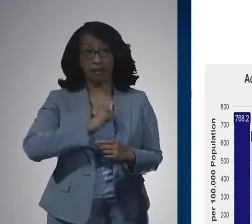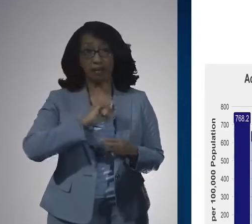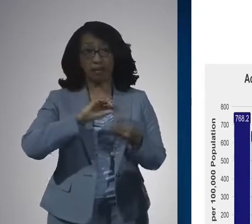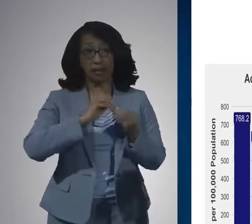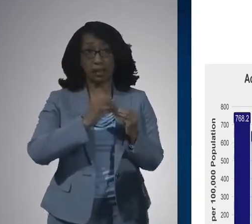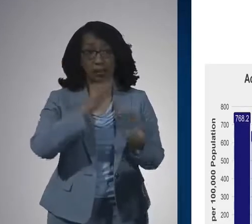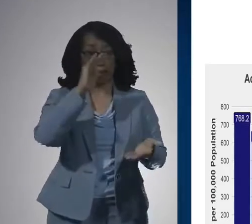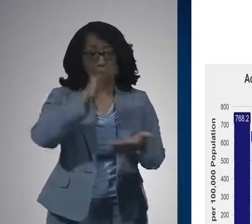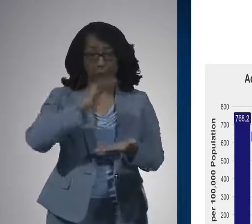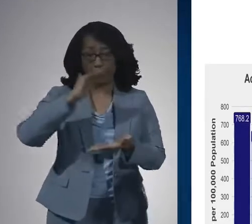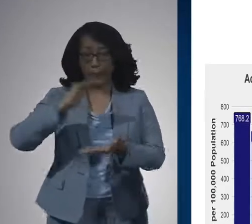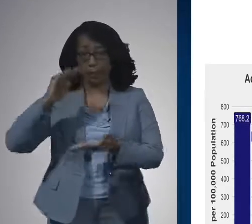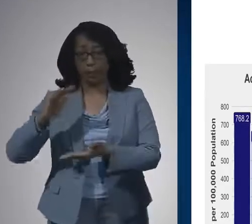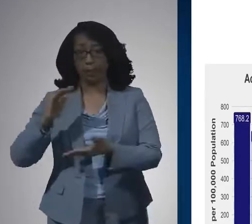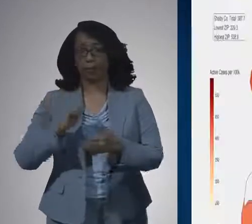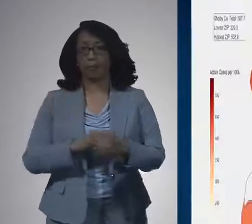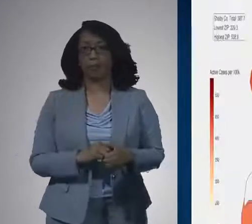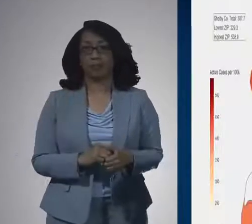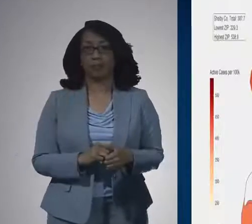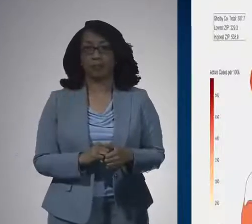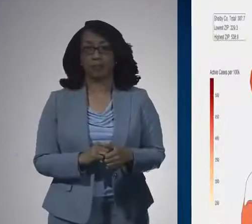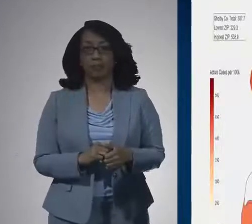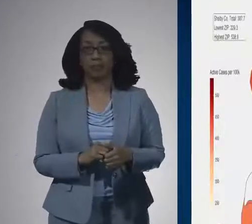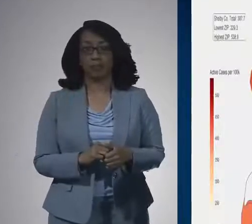group. Next slide.